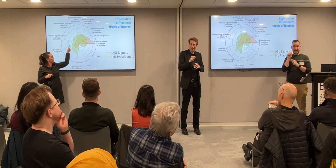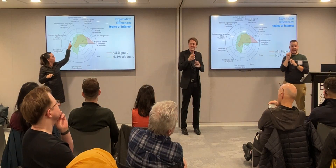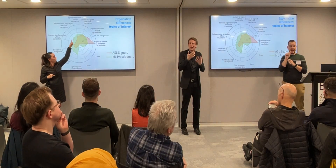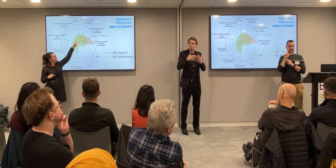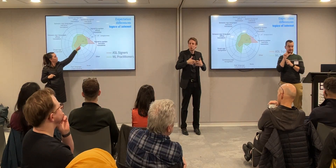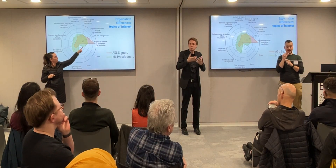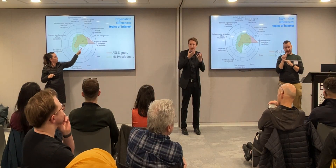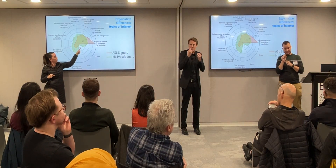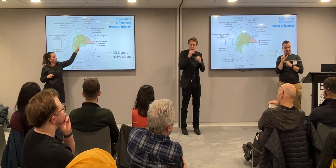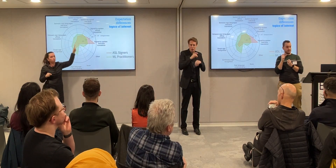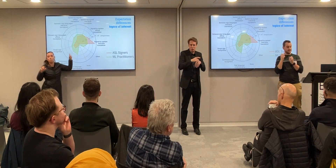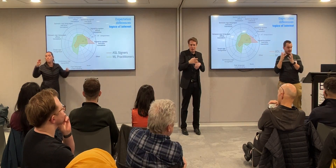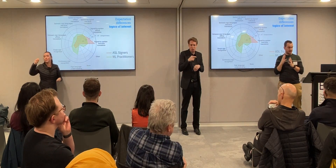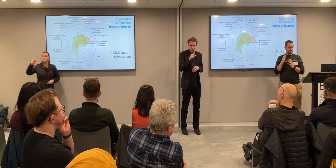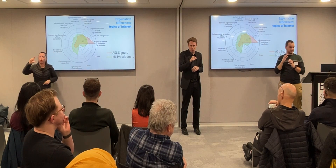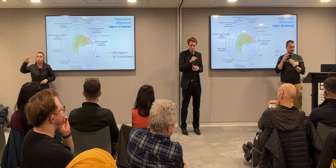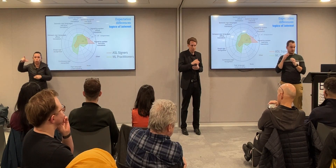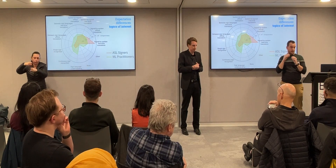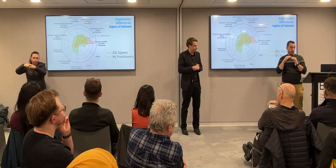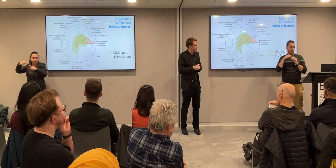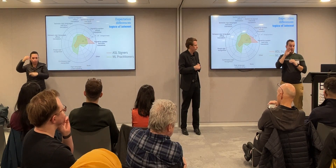practitioners.